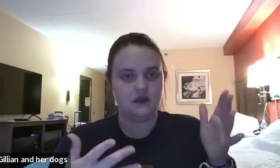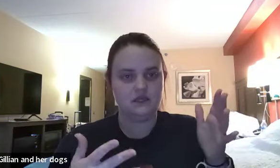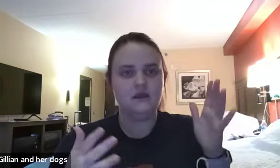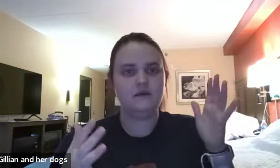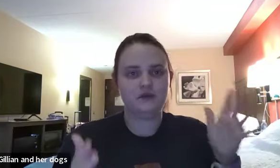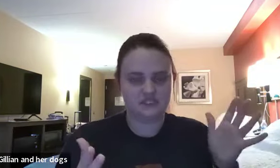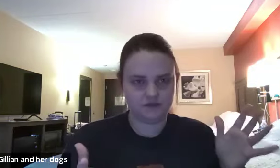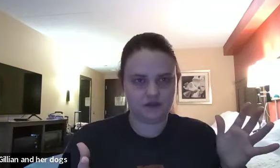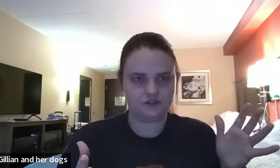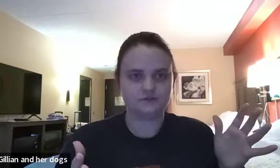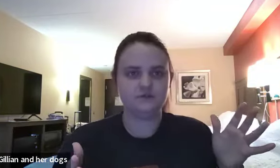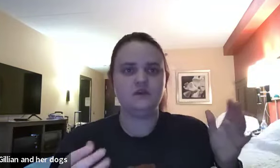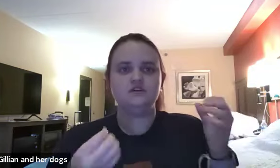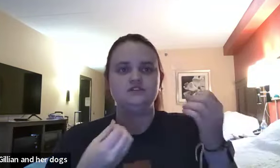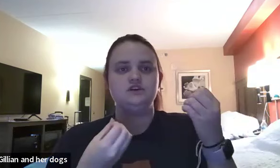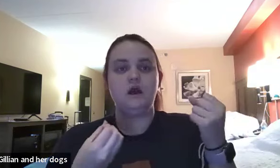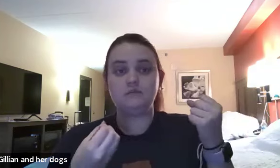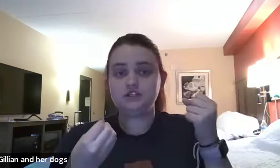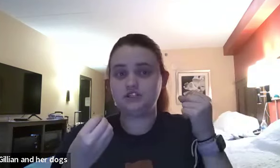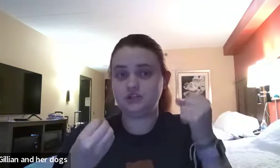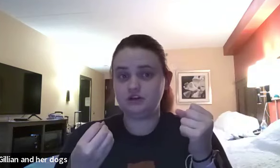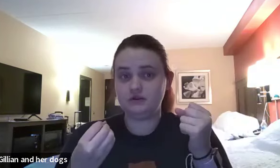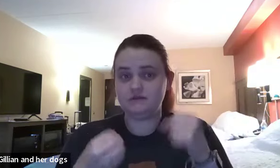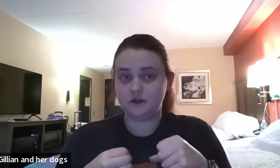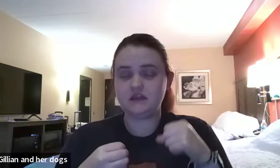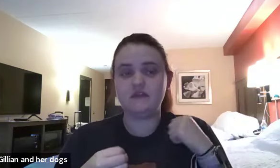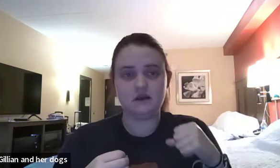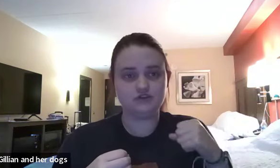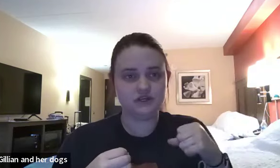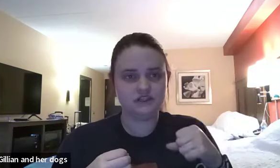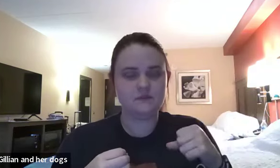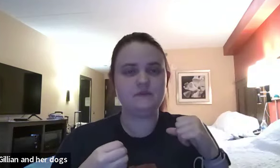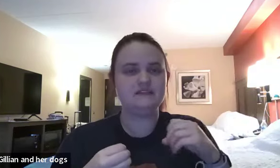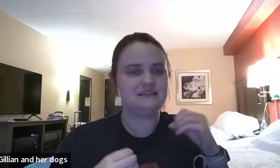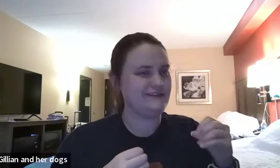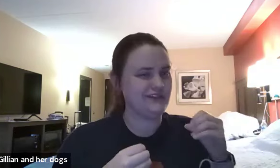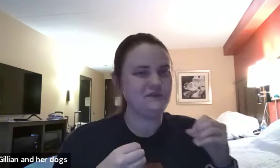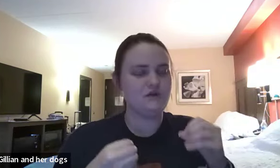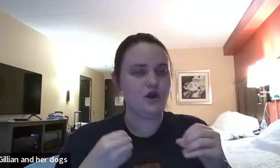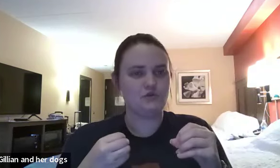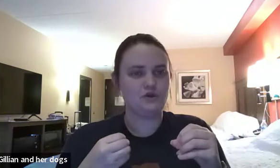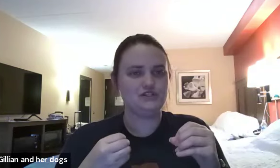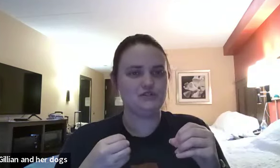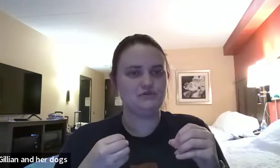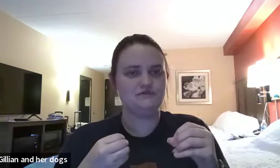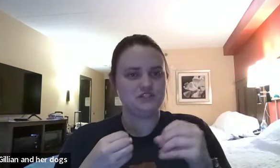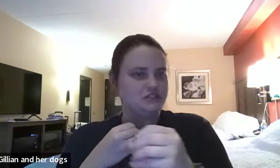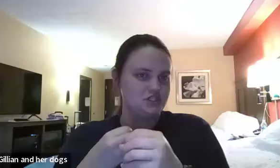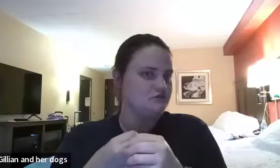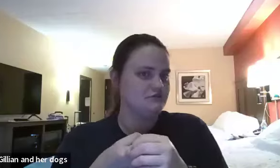sign, but different letters. So I'm going to show you it first, and then I'll try to describe it because it is a little bit of a hard one to visually show through a